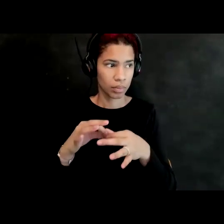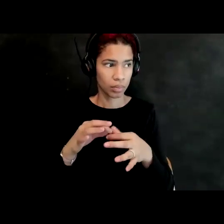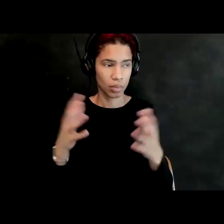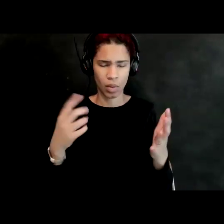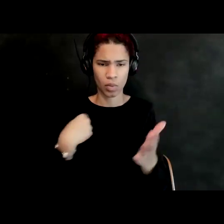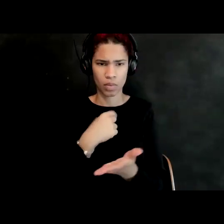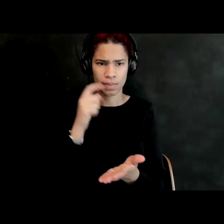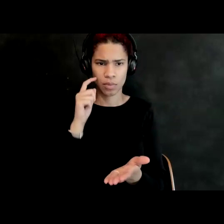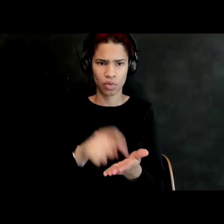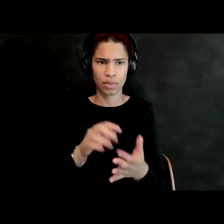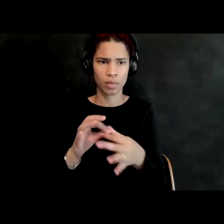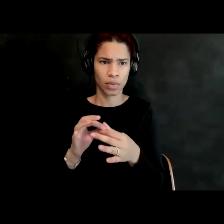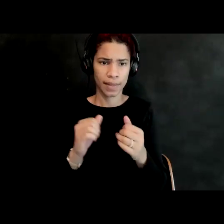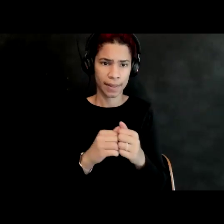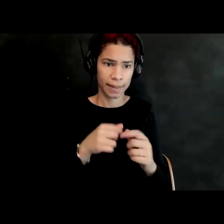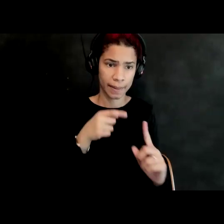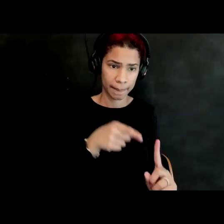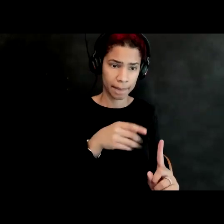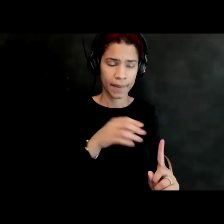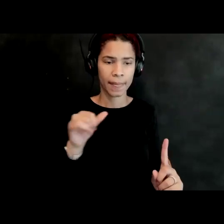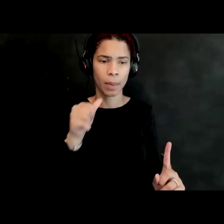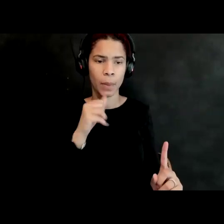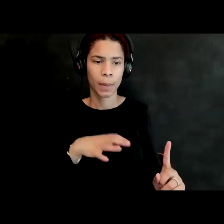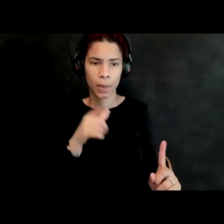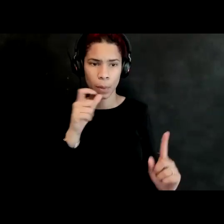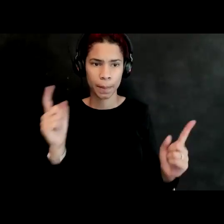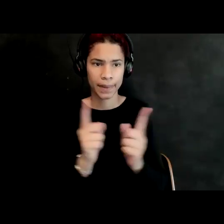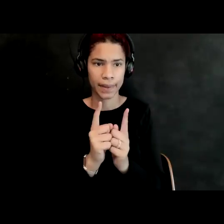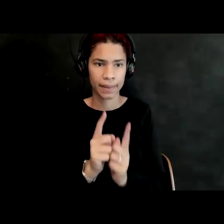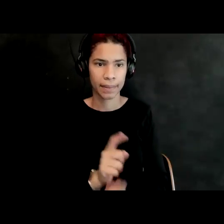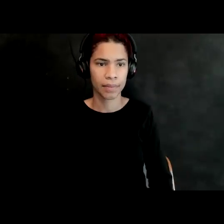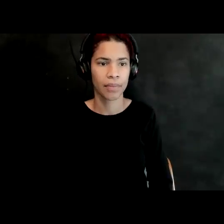relationship between him and this woman that he encounters?